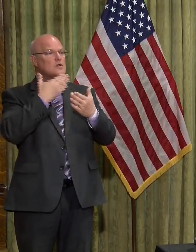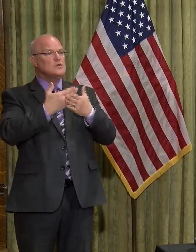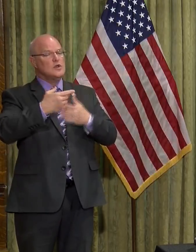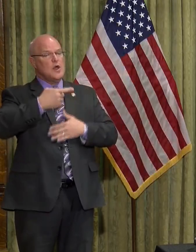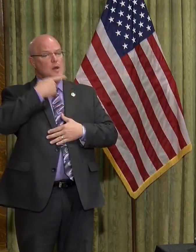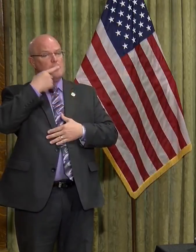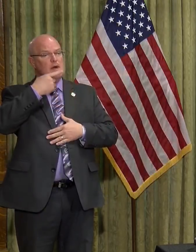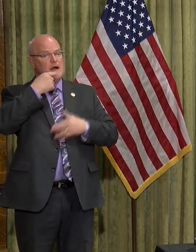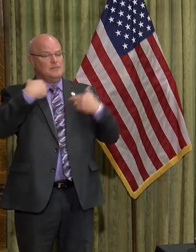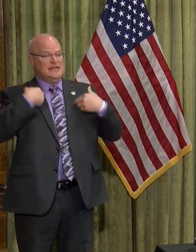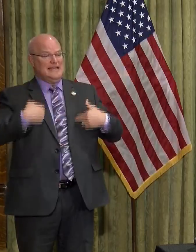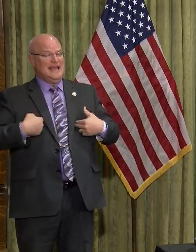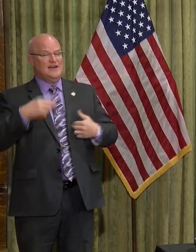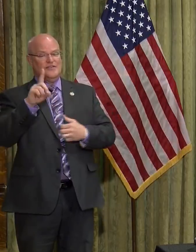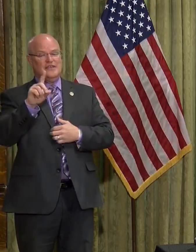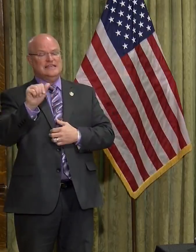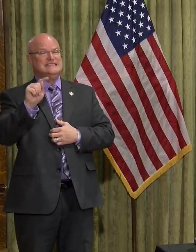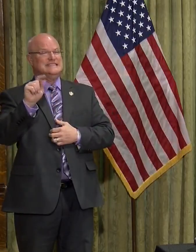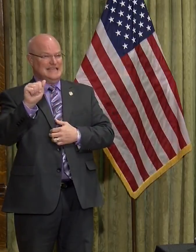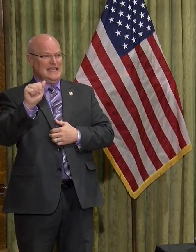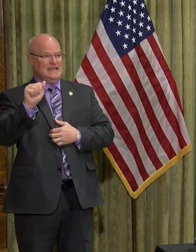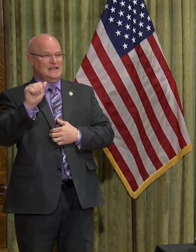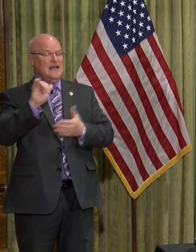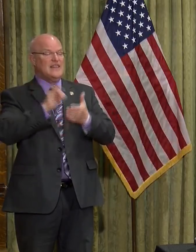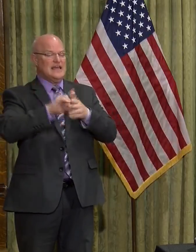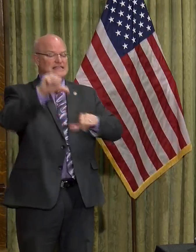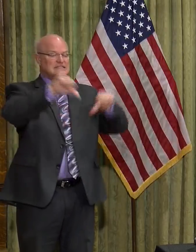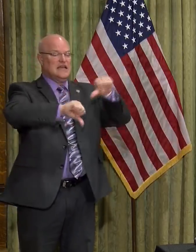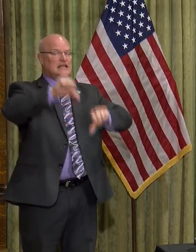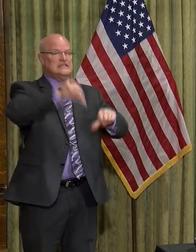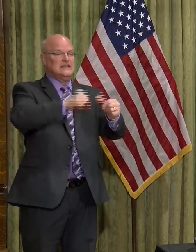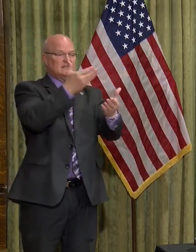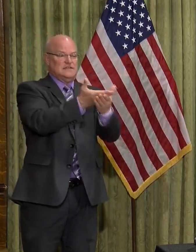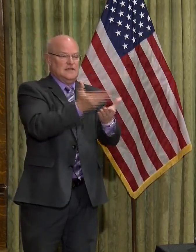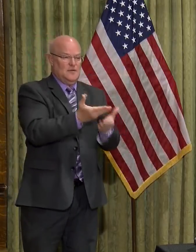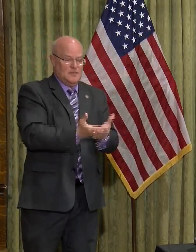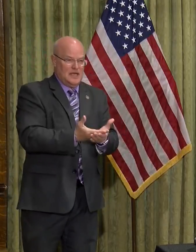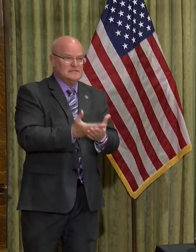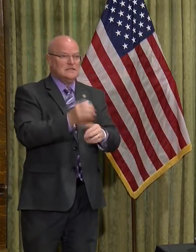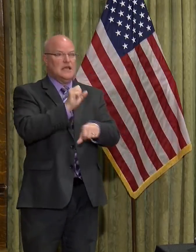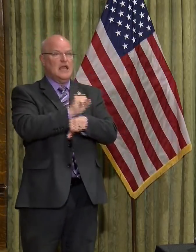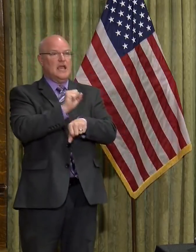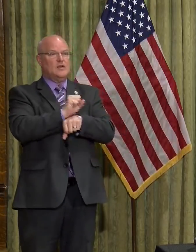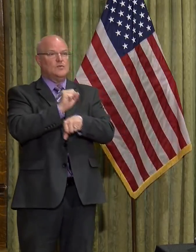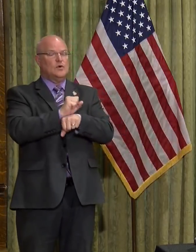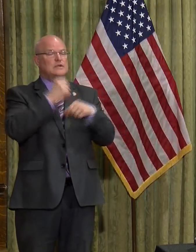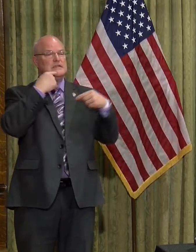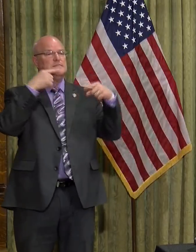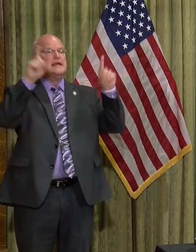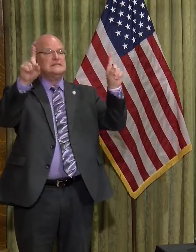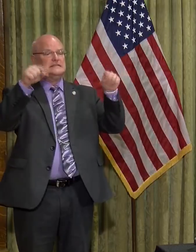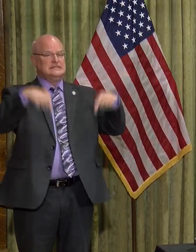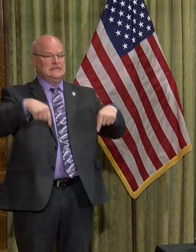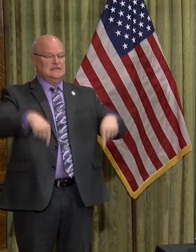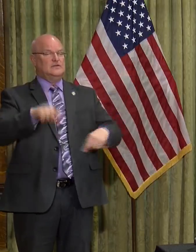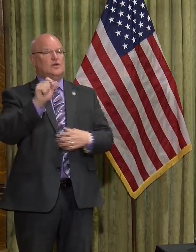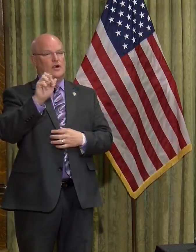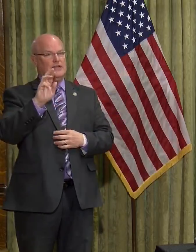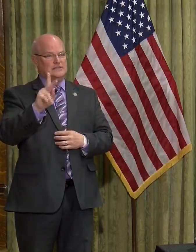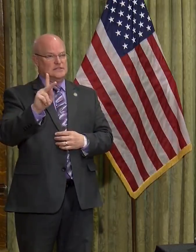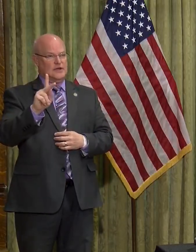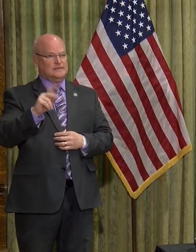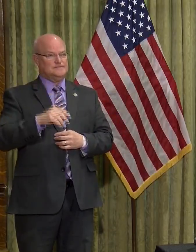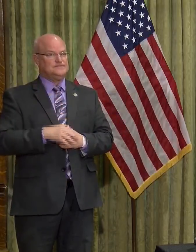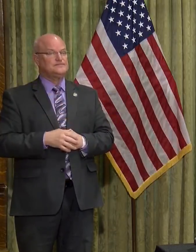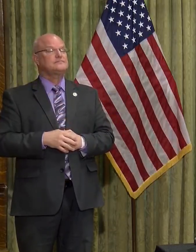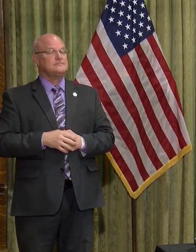public health data that is scientifically based and that works makes sense in Arkansas. Let me